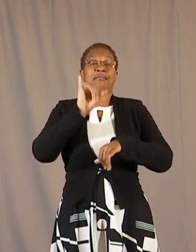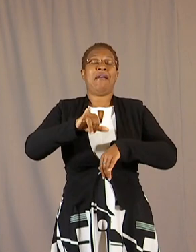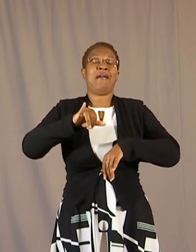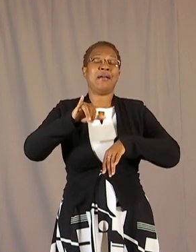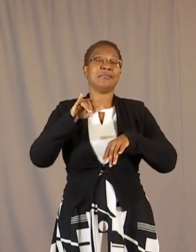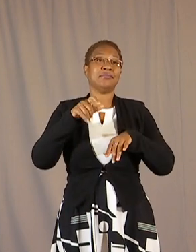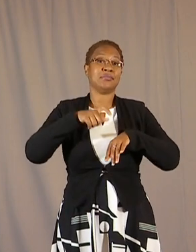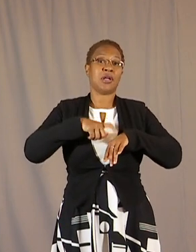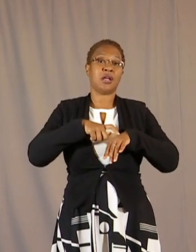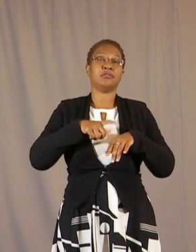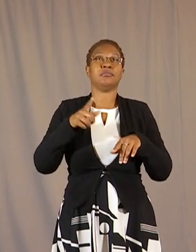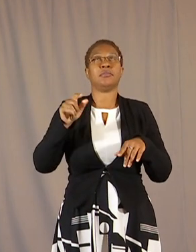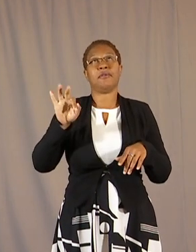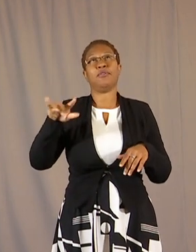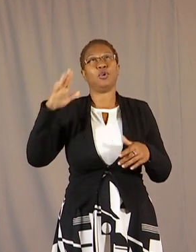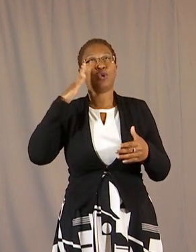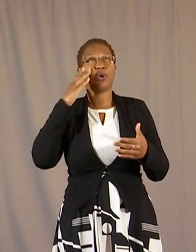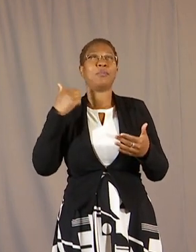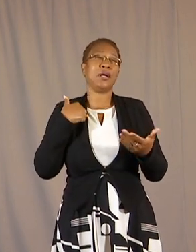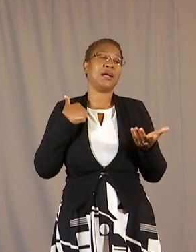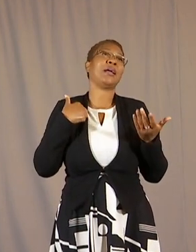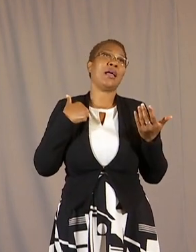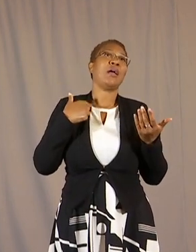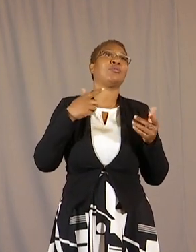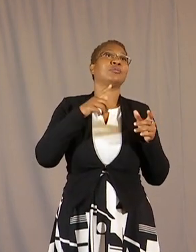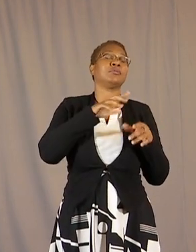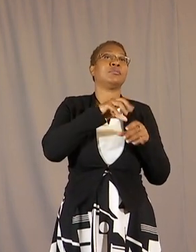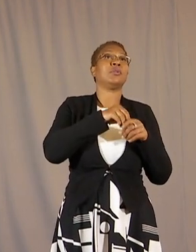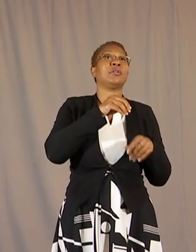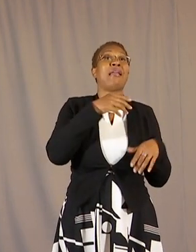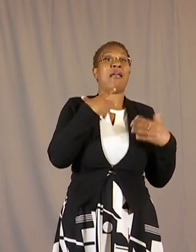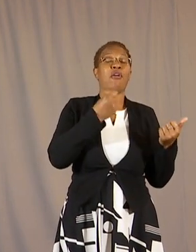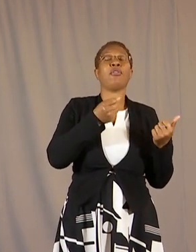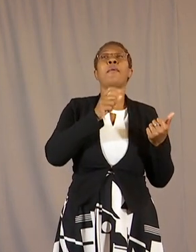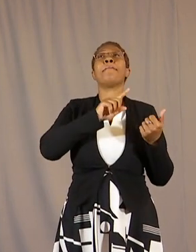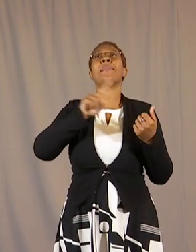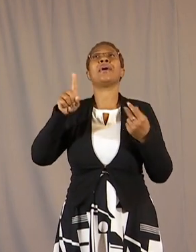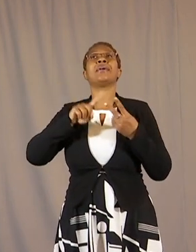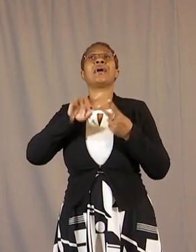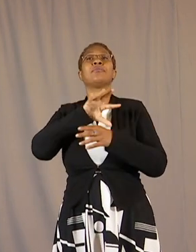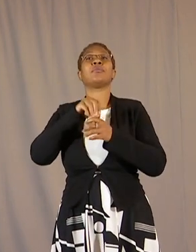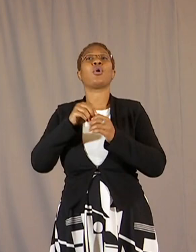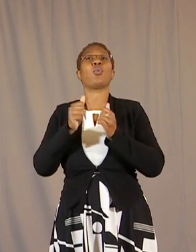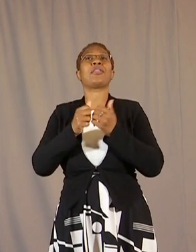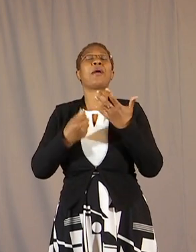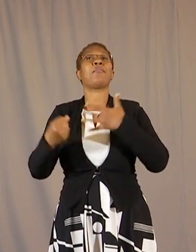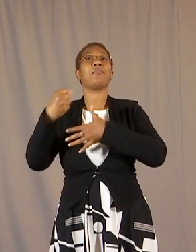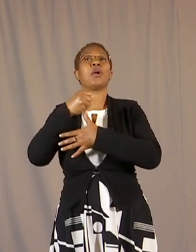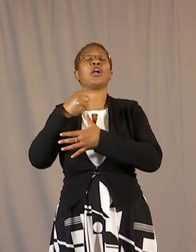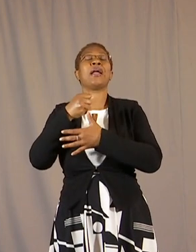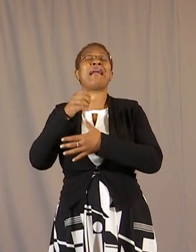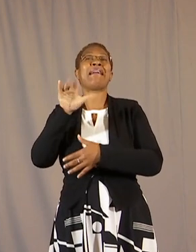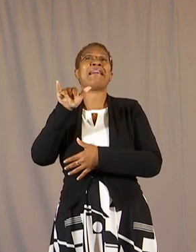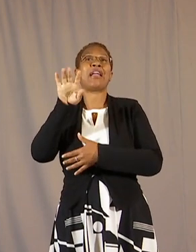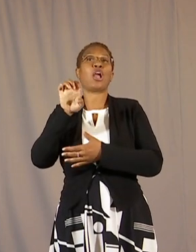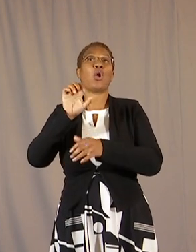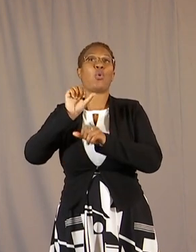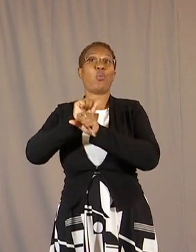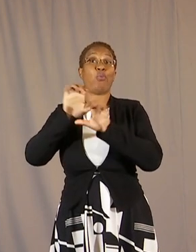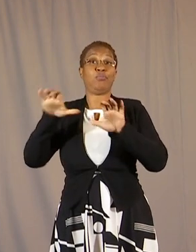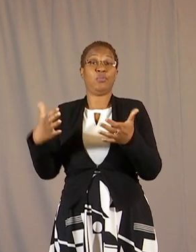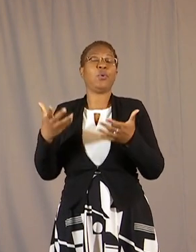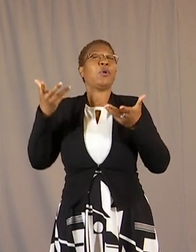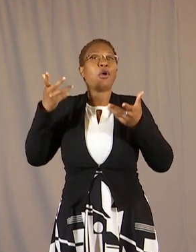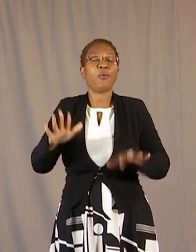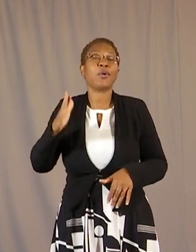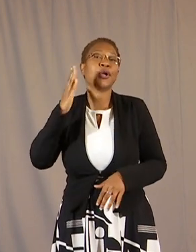know me know that, okay, I was in telehealth, but I was also very engaged with our primary care work group, where we know that we need